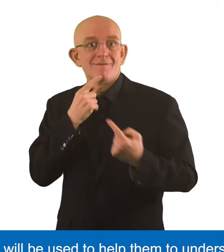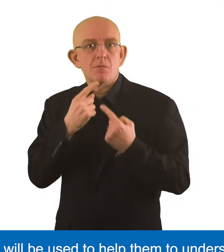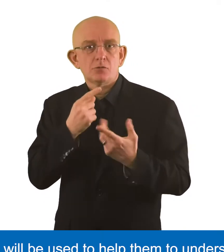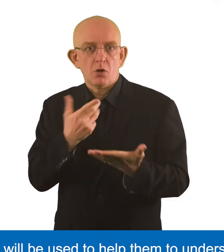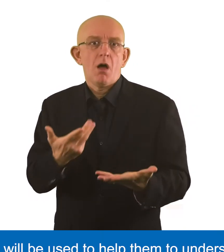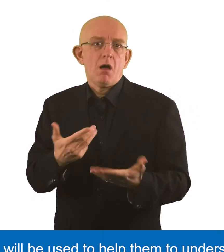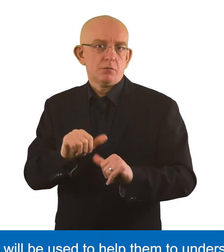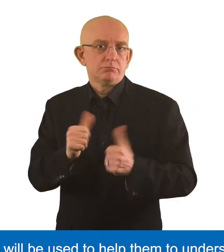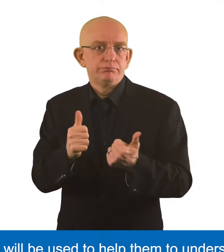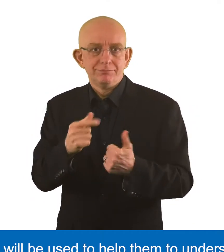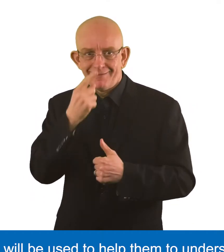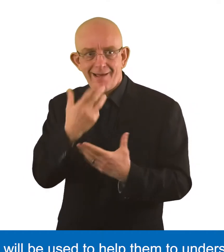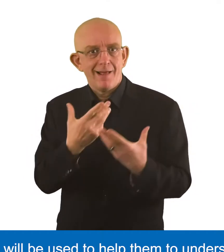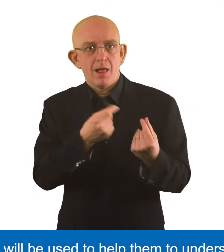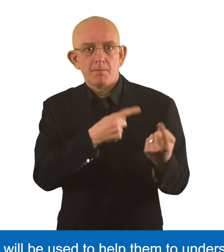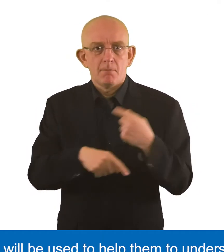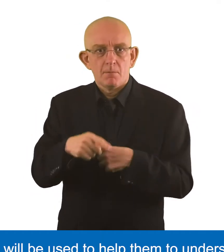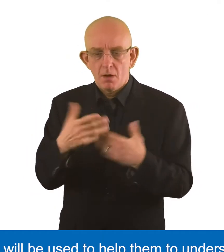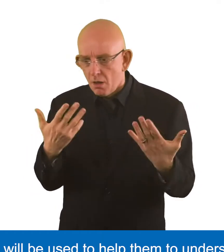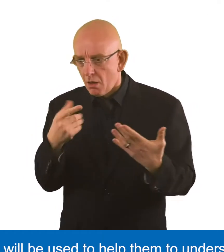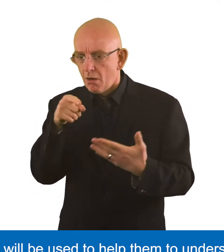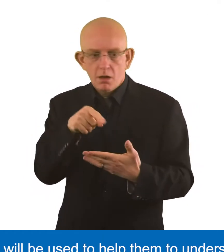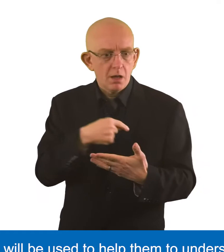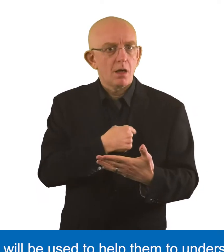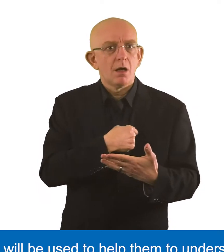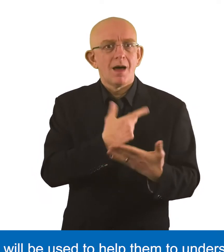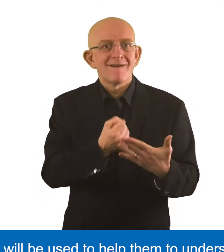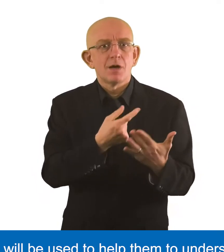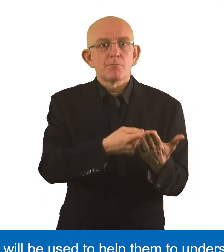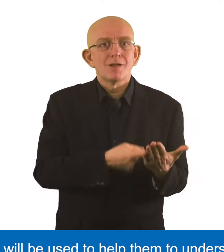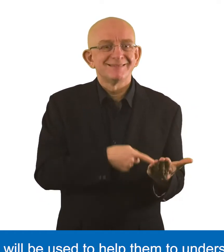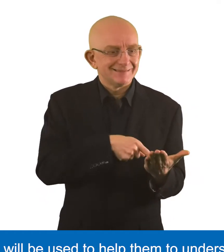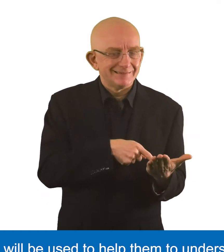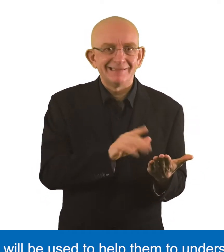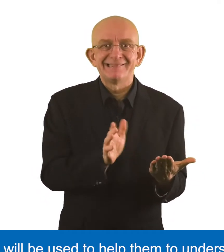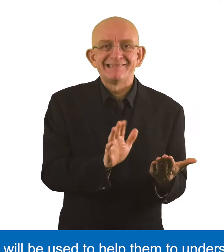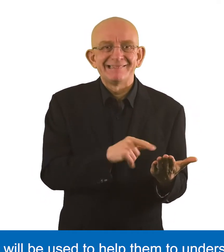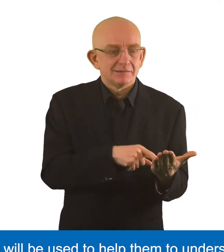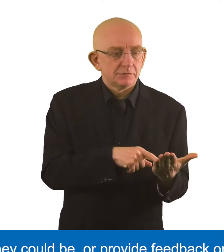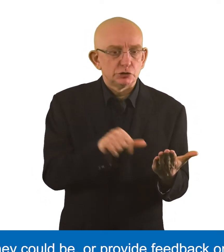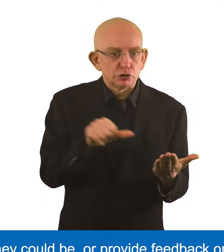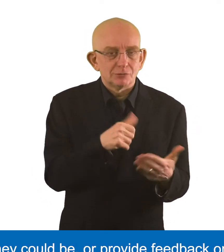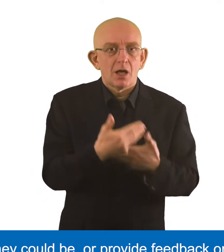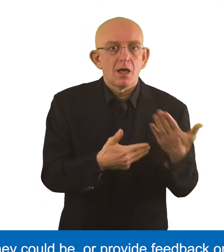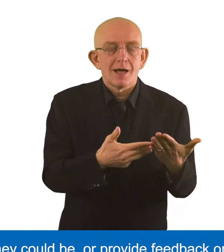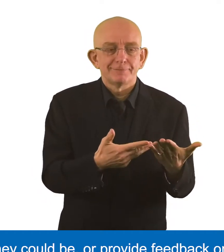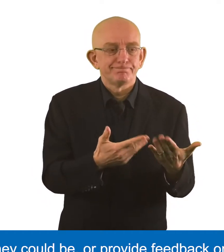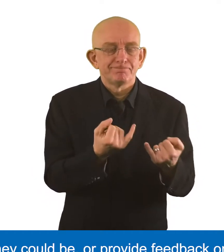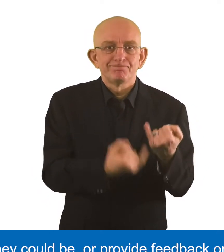This information will be used to help them to understand where policies might not be working as well as they could be, or